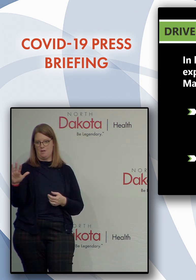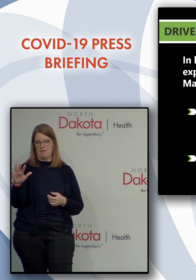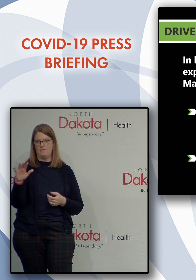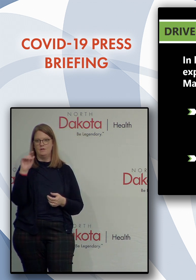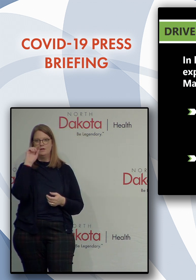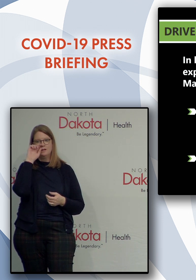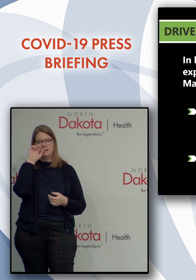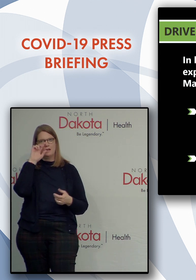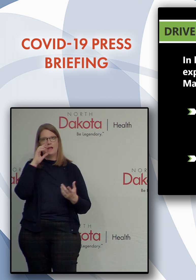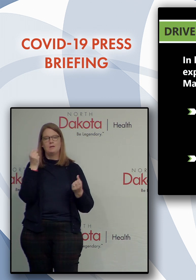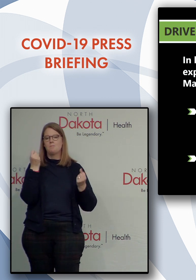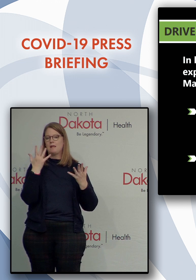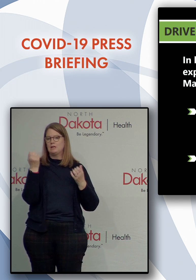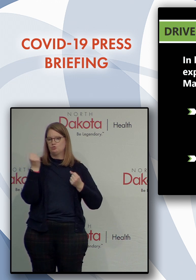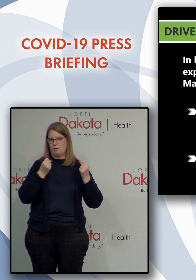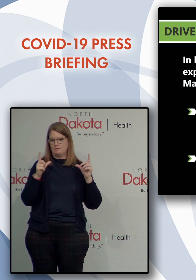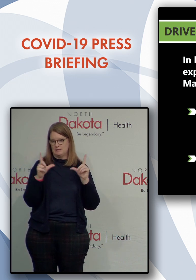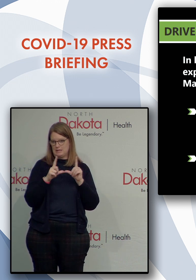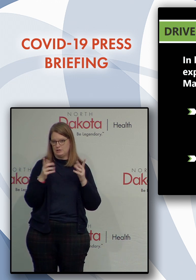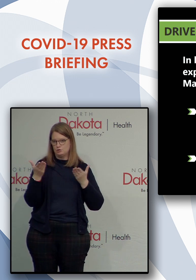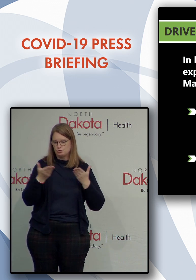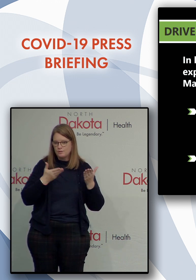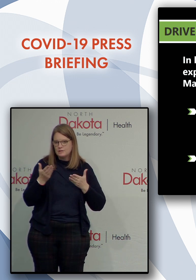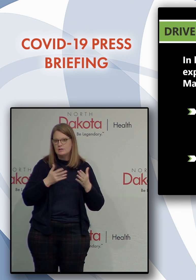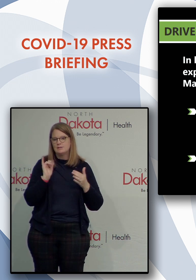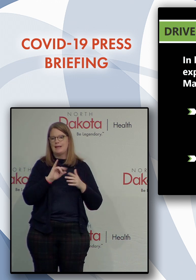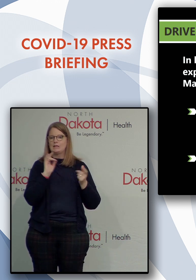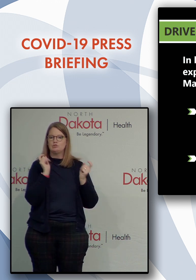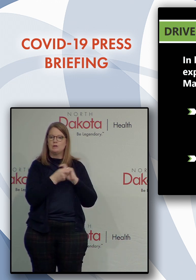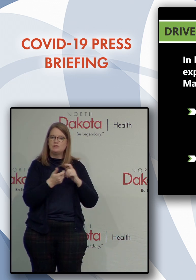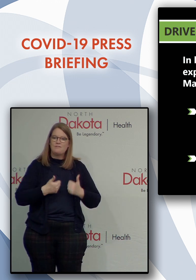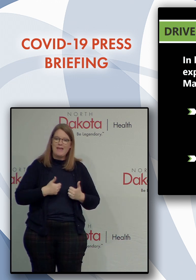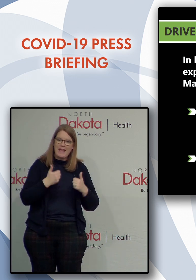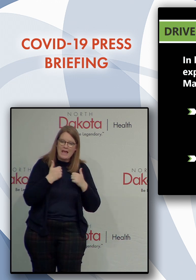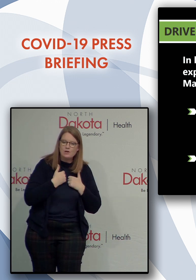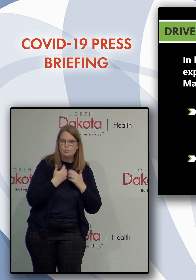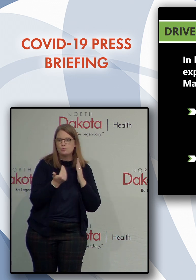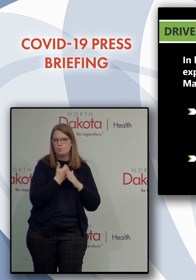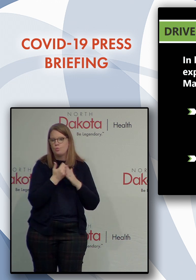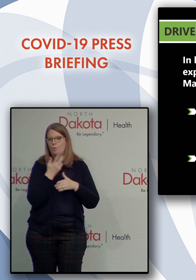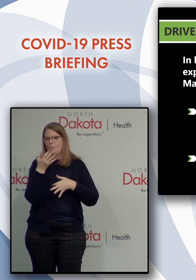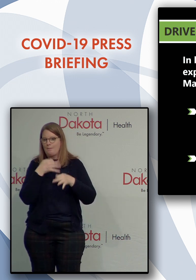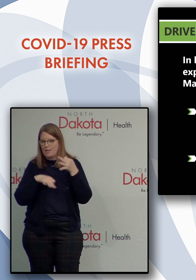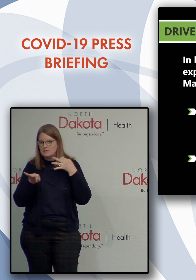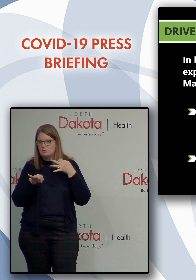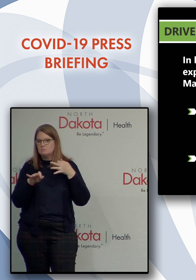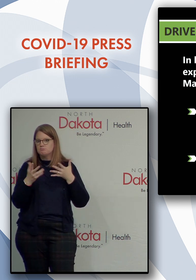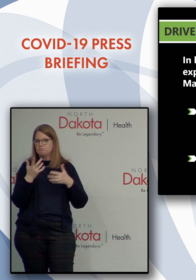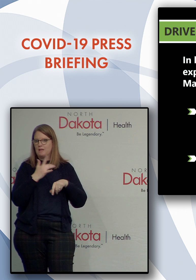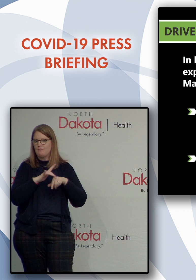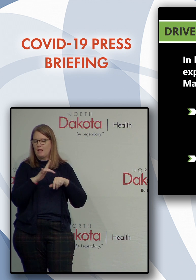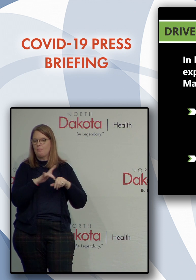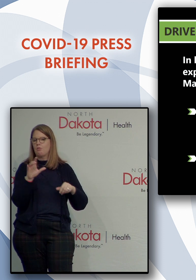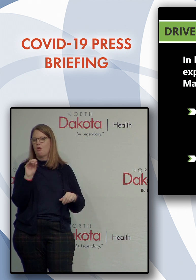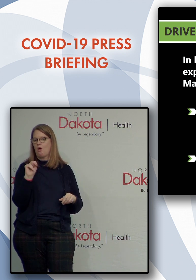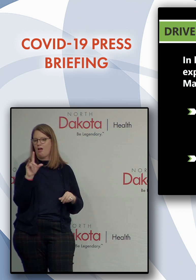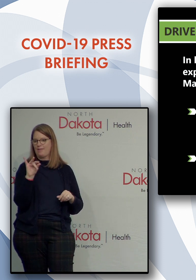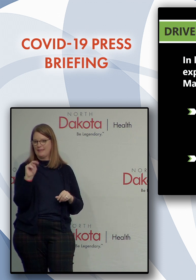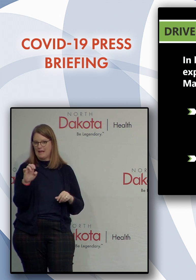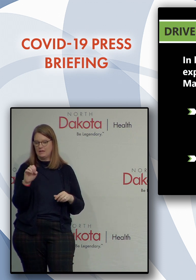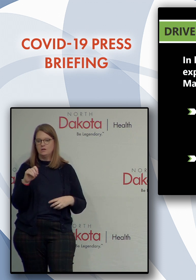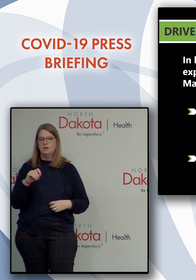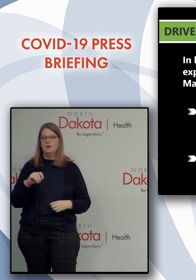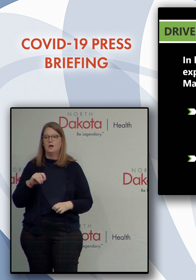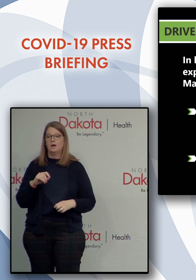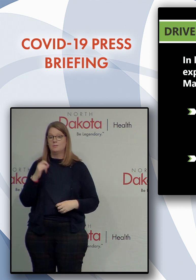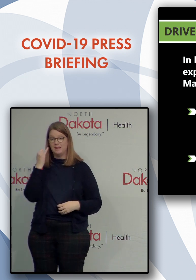1-855-633-6835. And many driver's license services, such as change of address, renewals and replacements, and more, are available online. But if you need